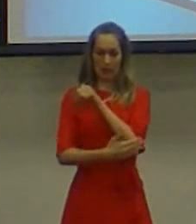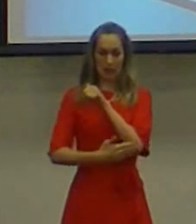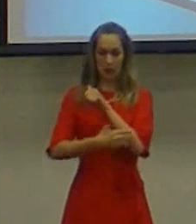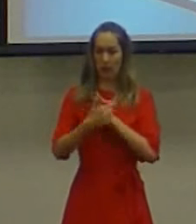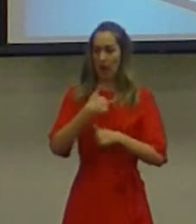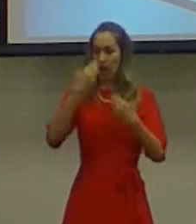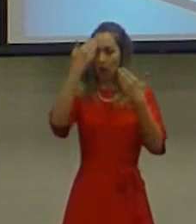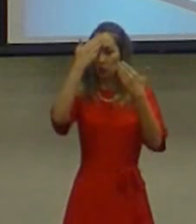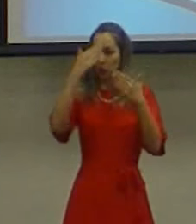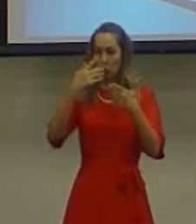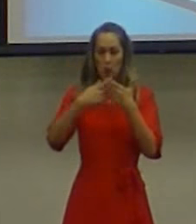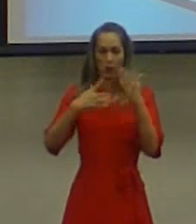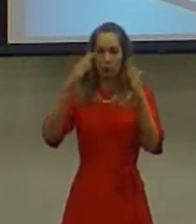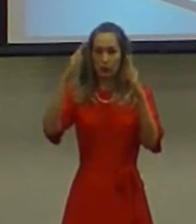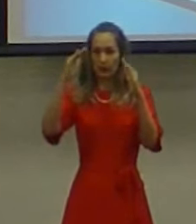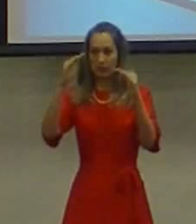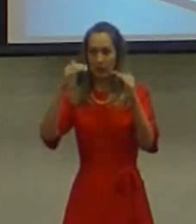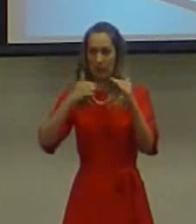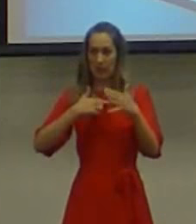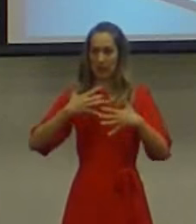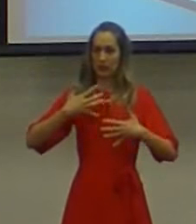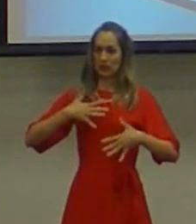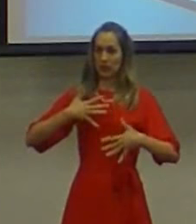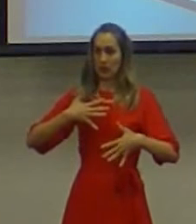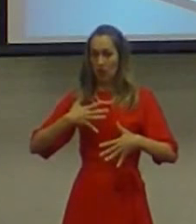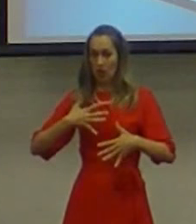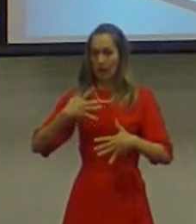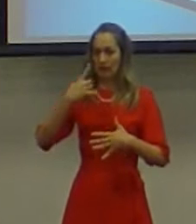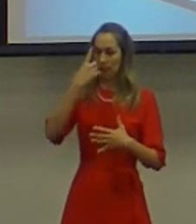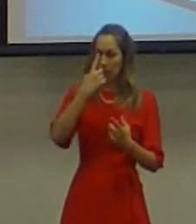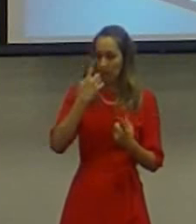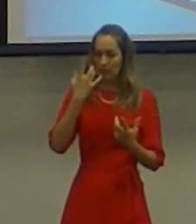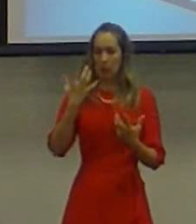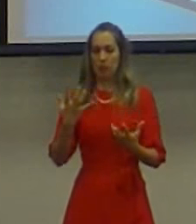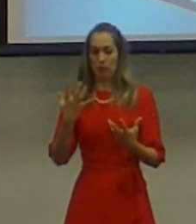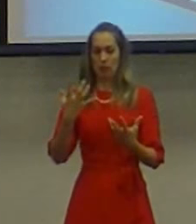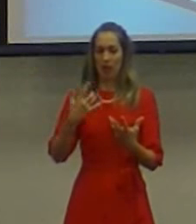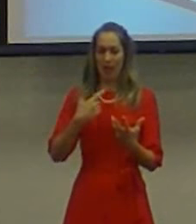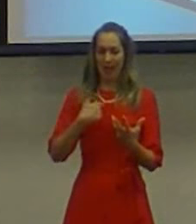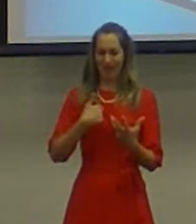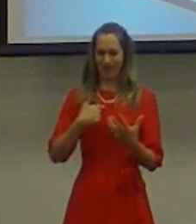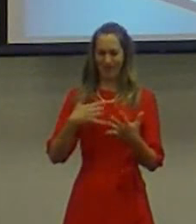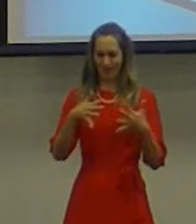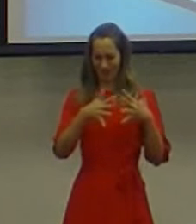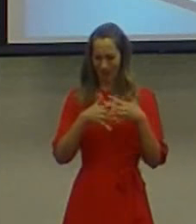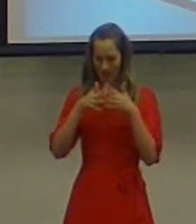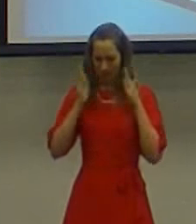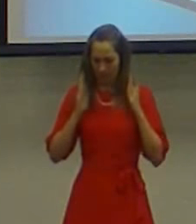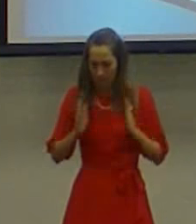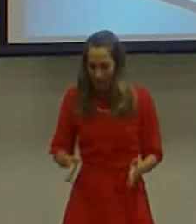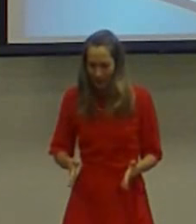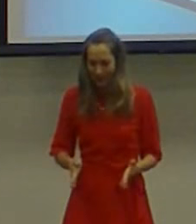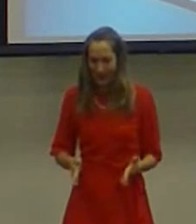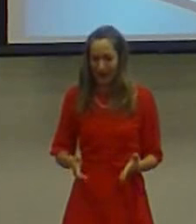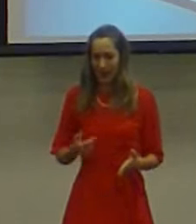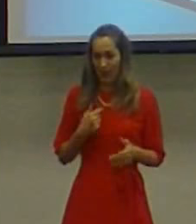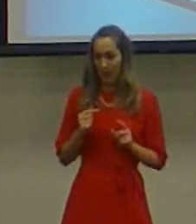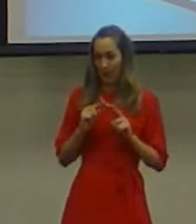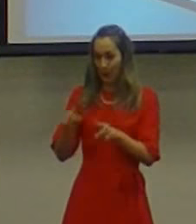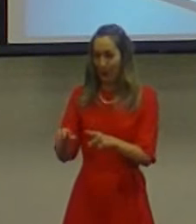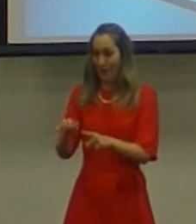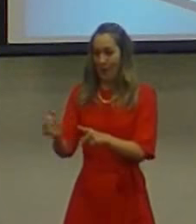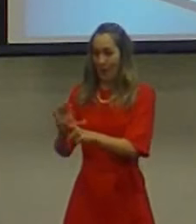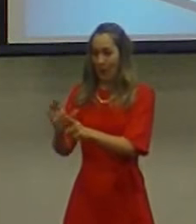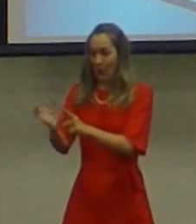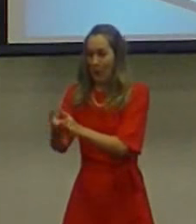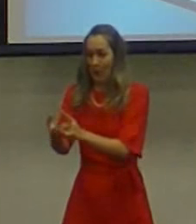pretty tentative before we left, because I'm thinking, I'm your American. I'm an American that's going to go to another culture, and I don't